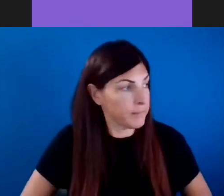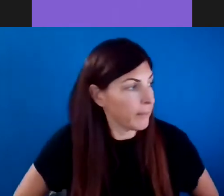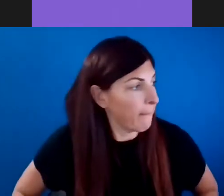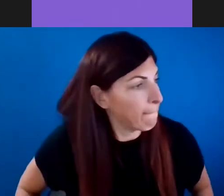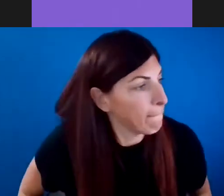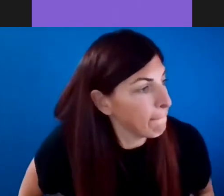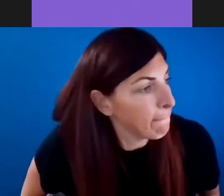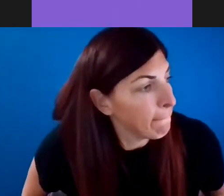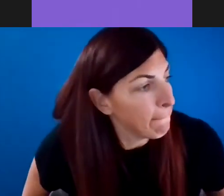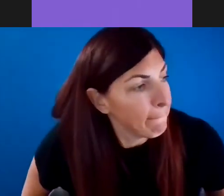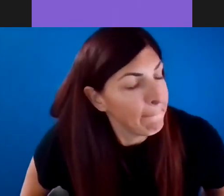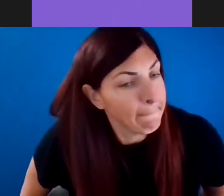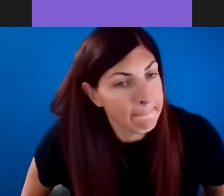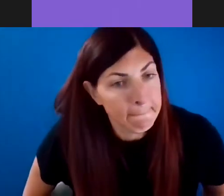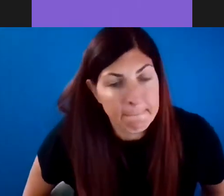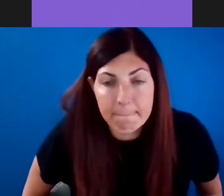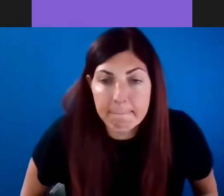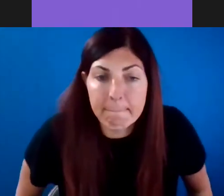And